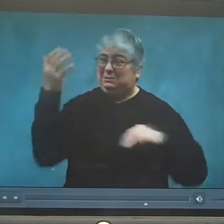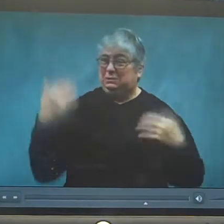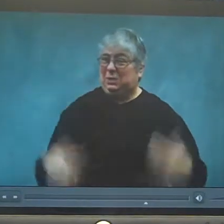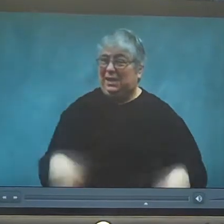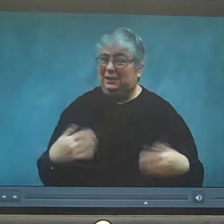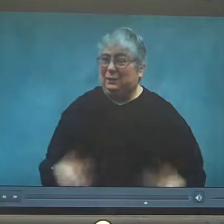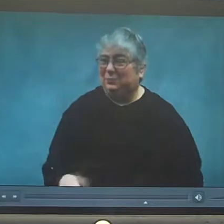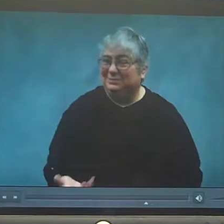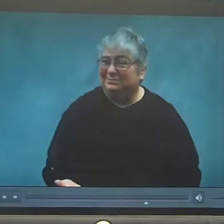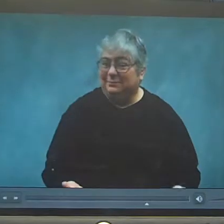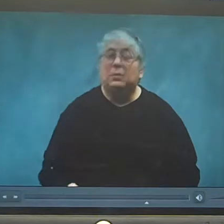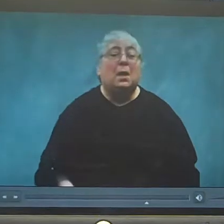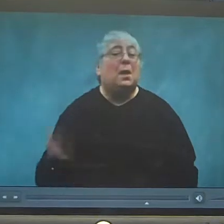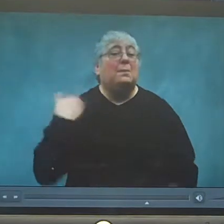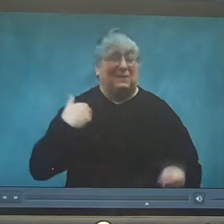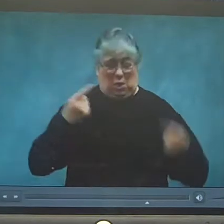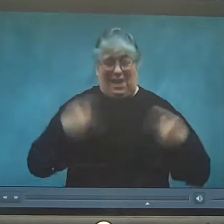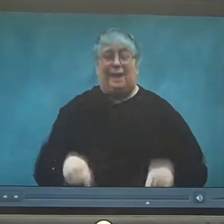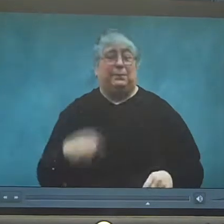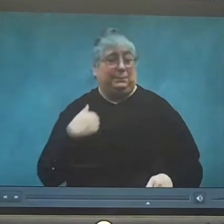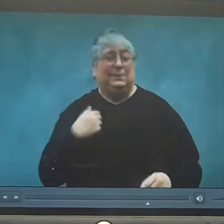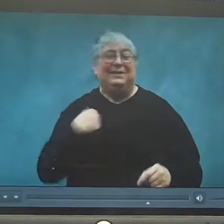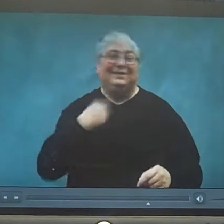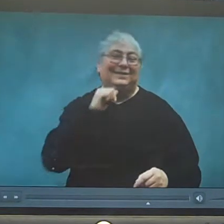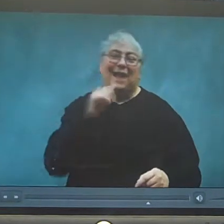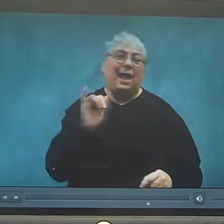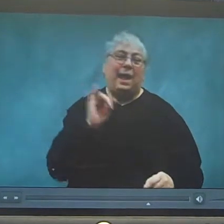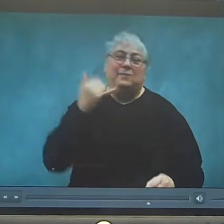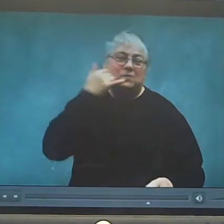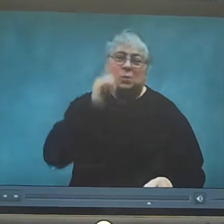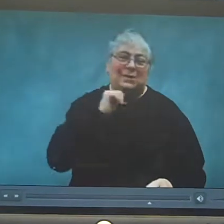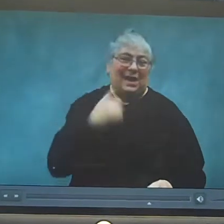these apps that were downloaded, because right now they're just a mess. And